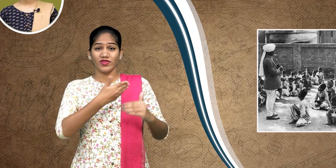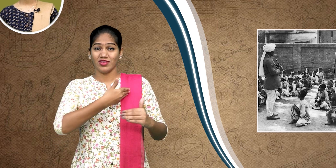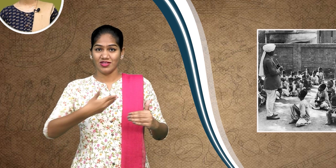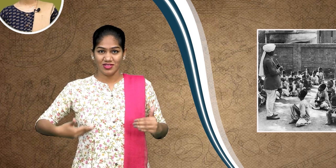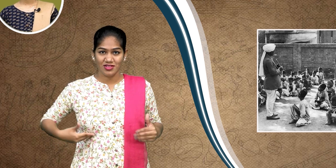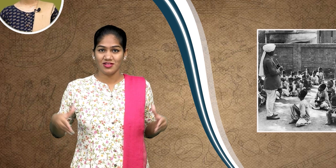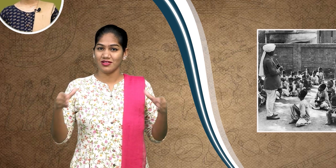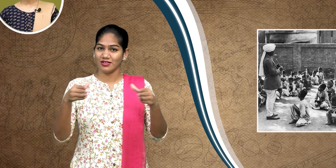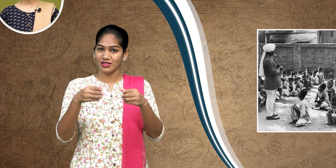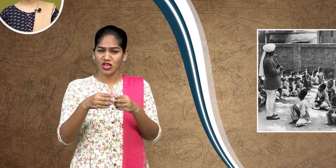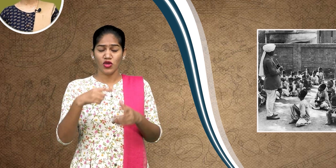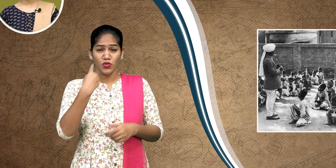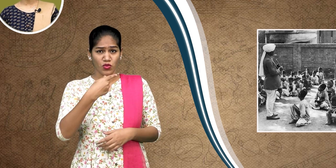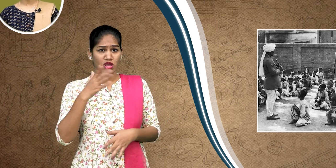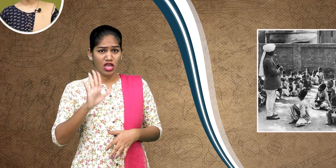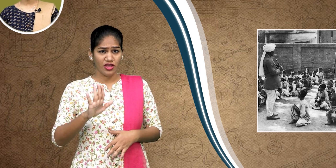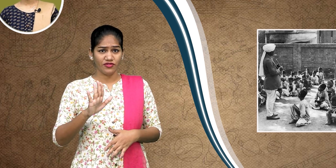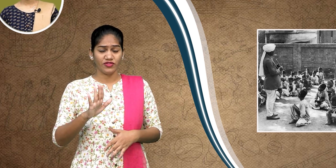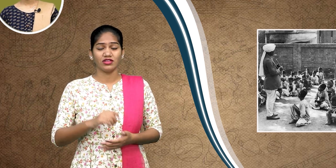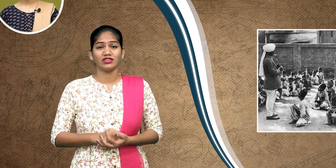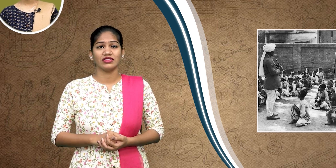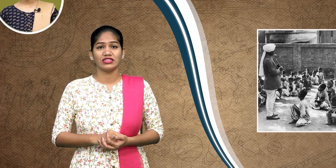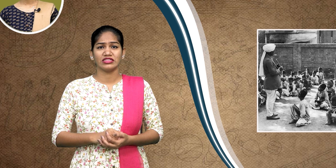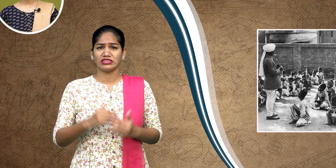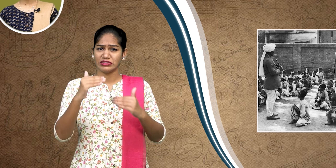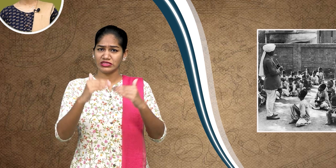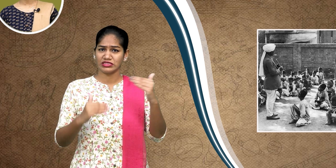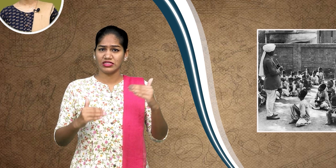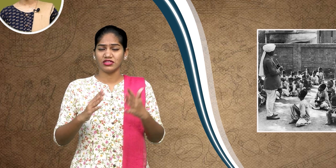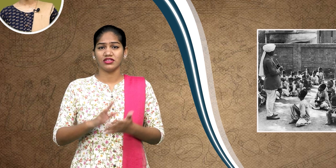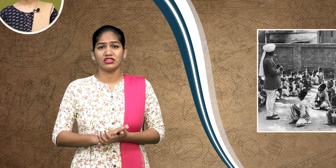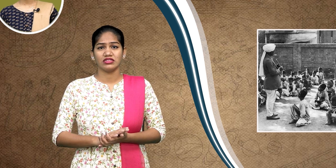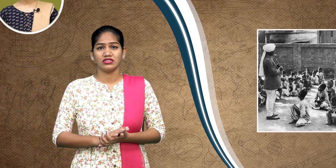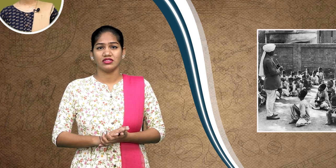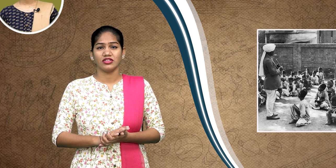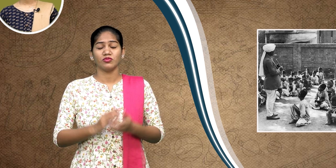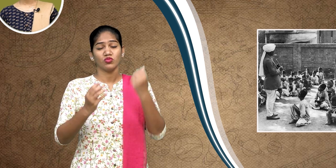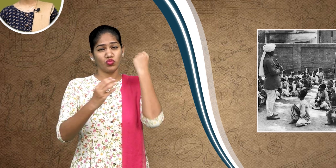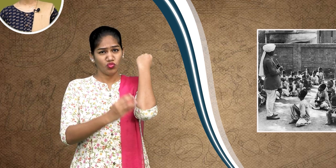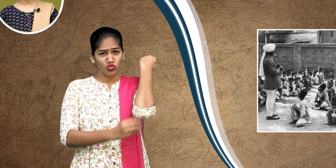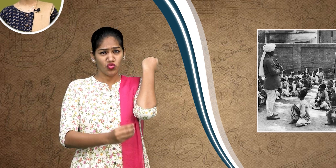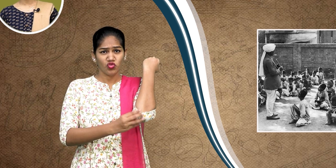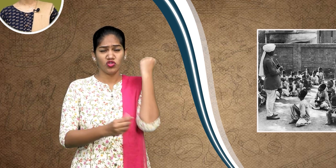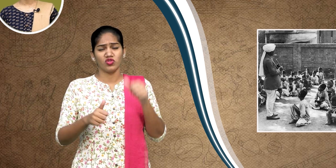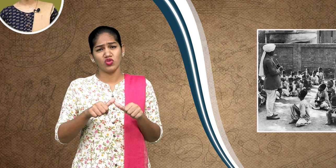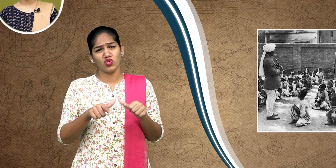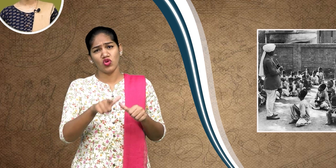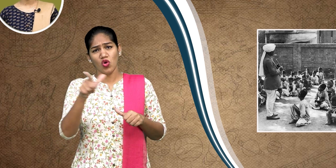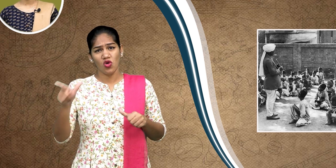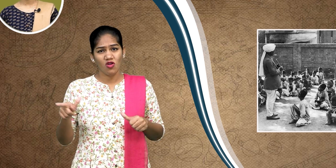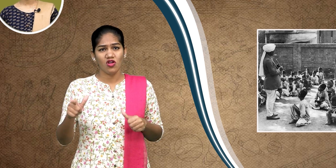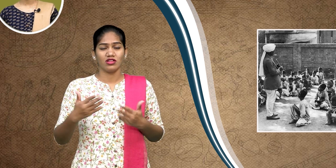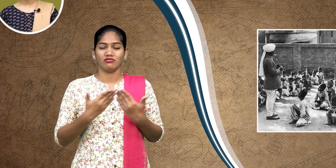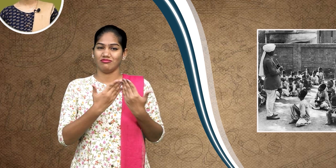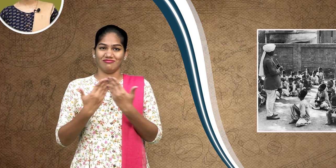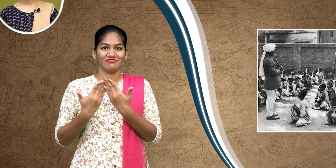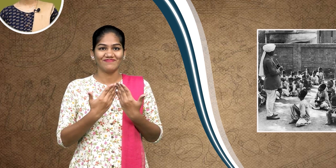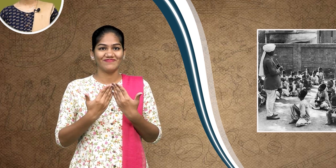who had till then been deprived of all education.